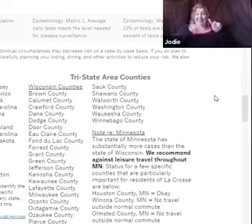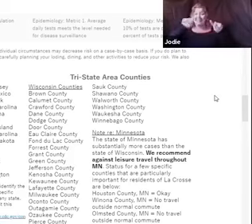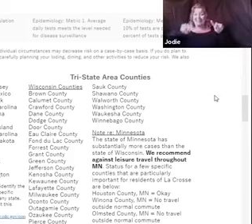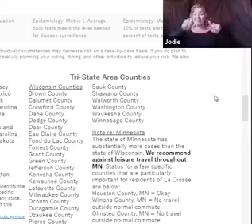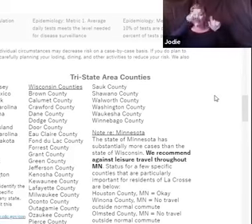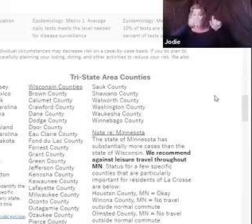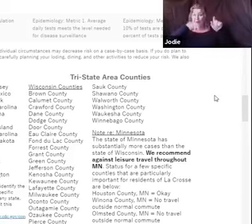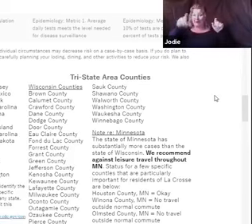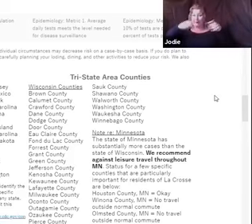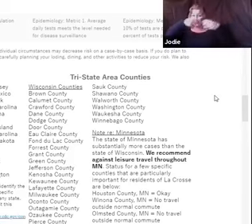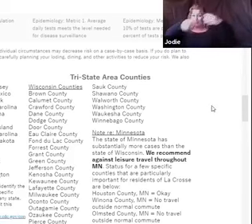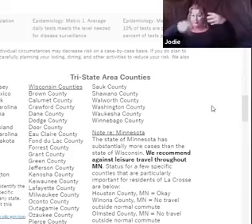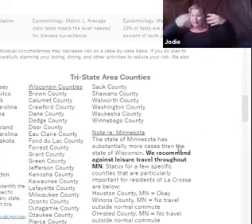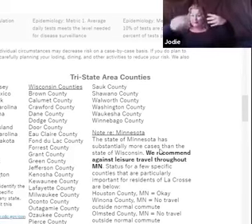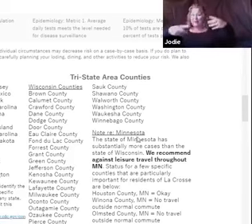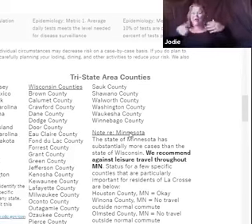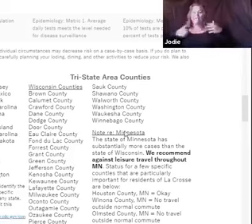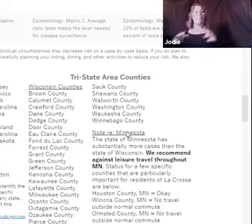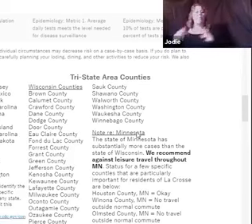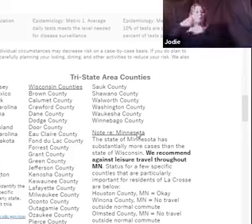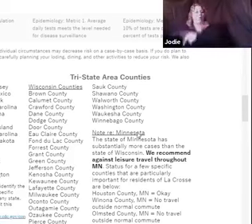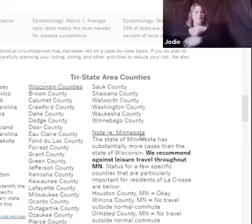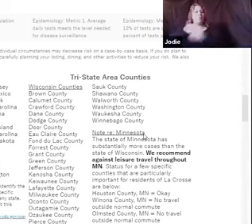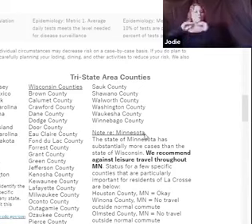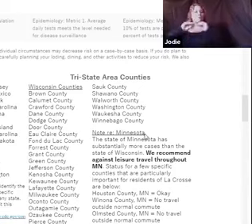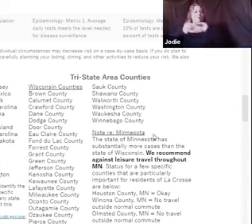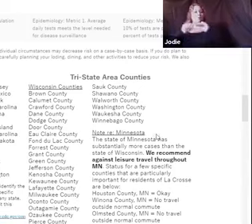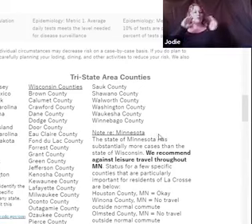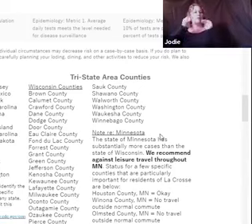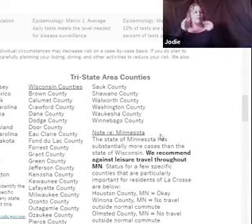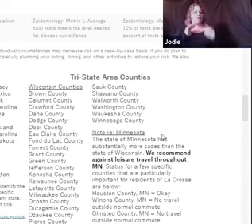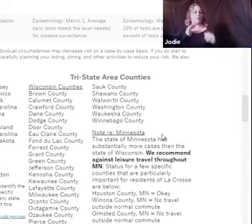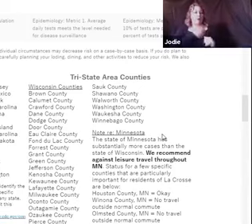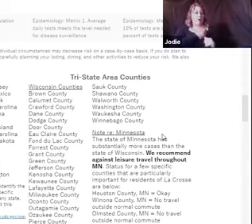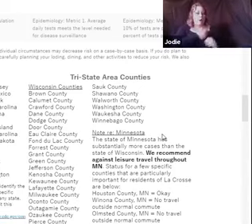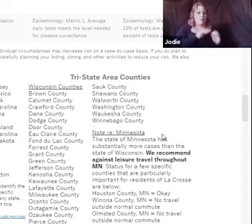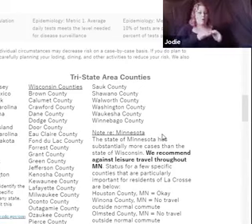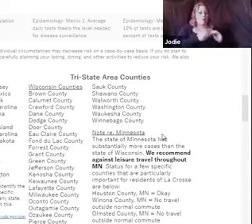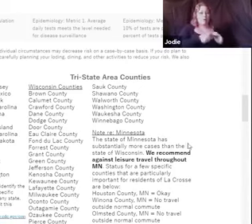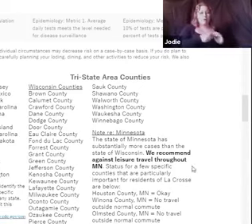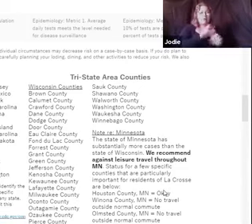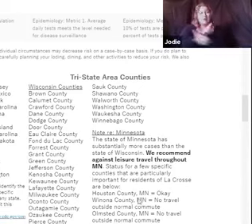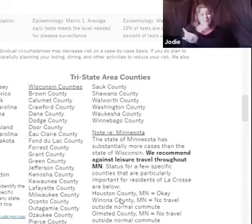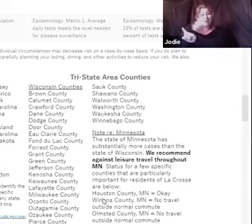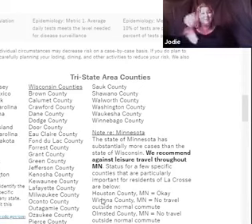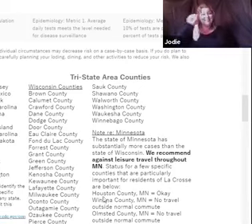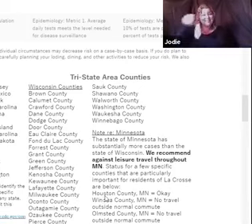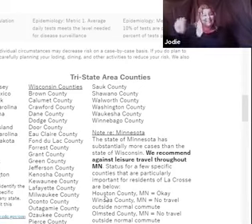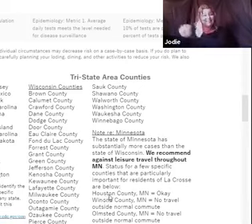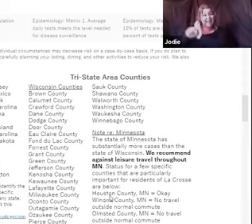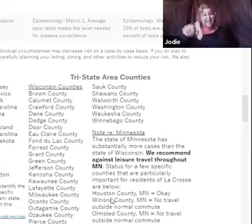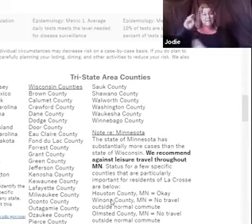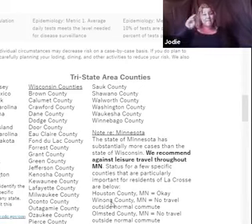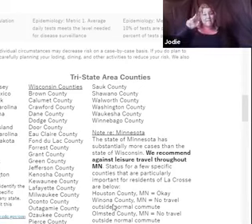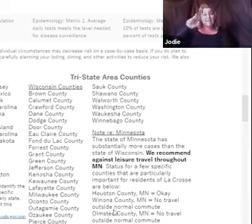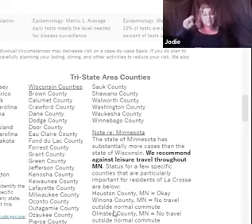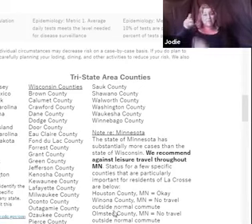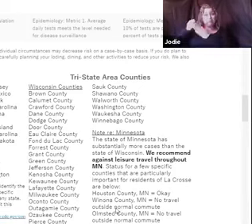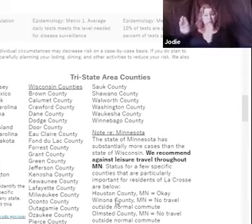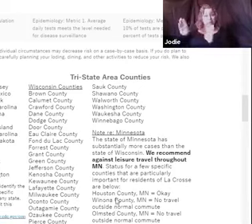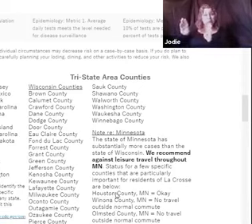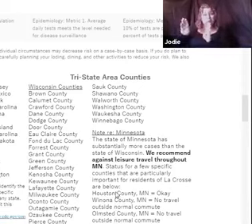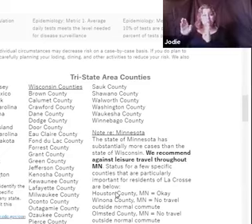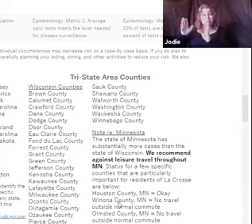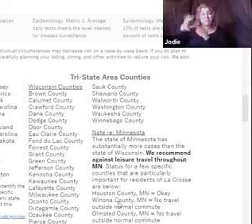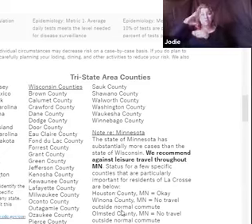risk than our own county. We do think that the state of Minnesota is among them. We tried to call out 3 of the